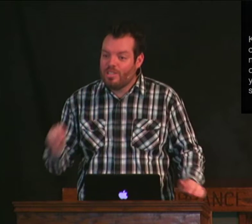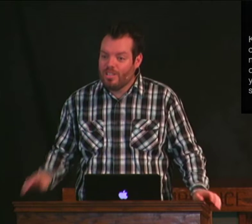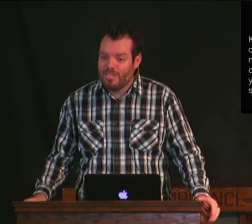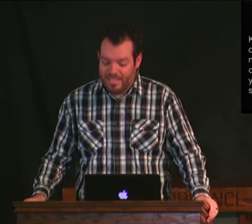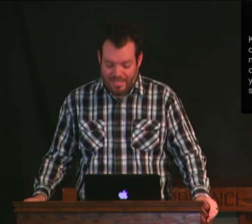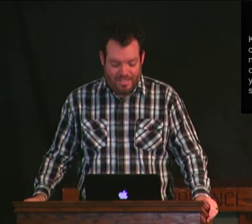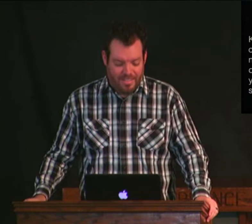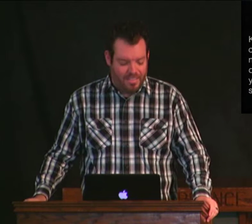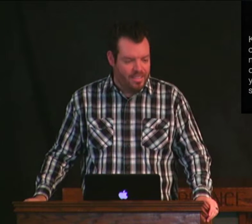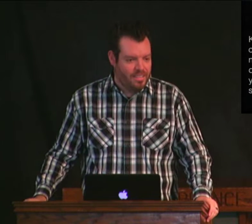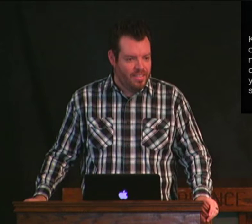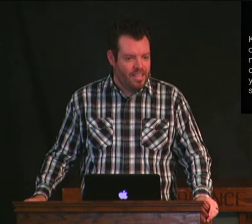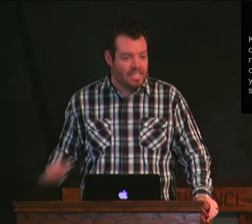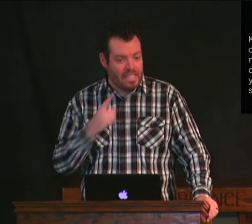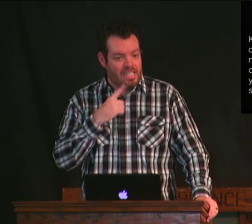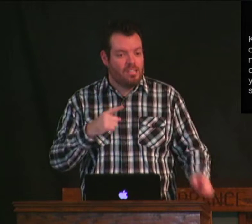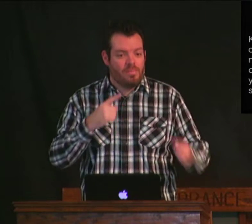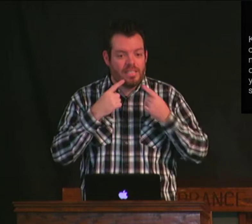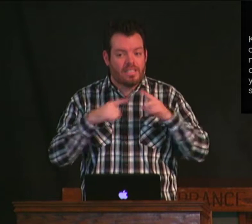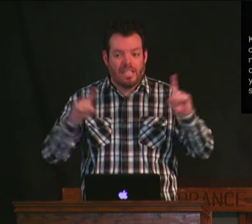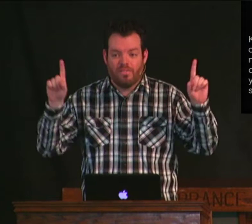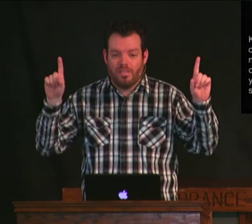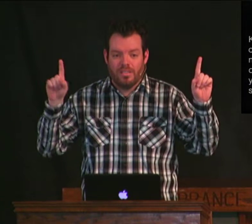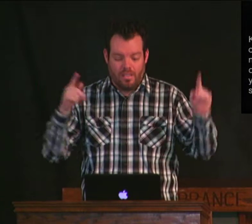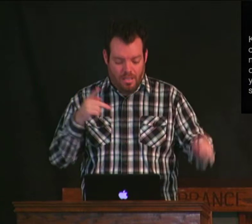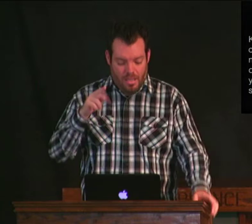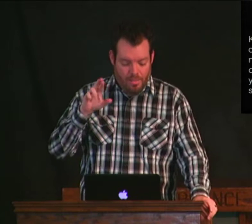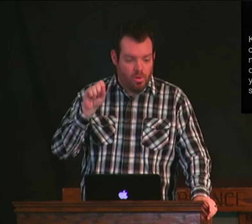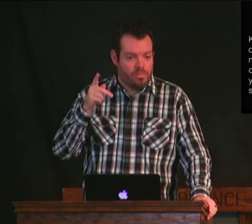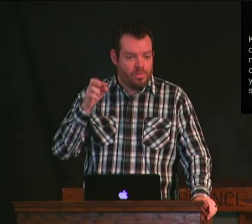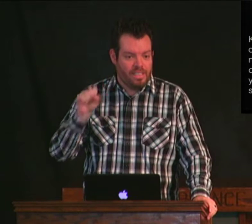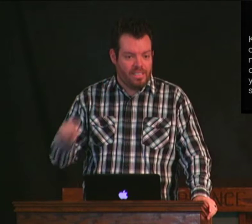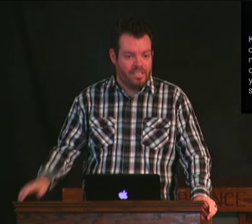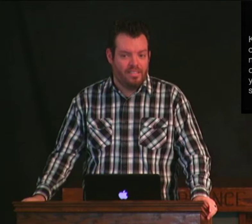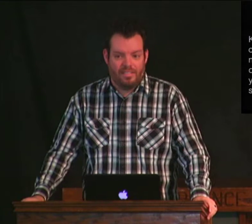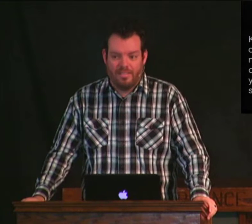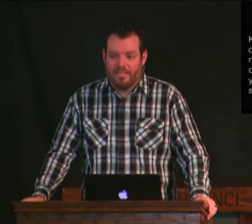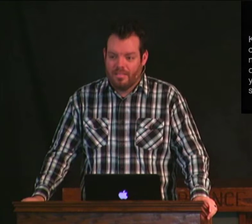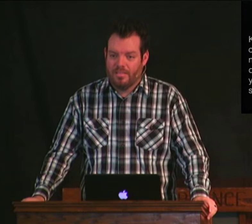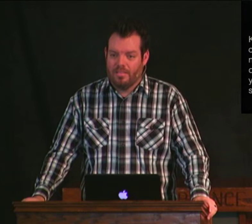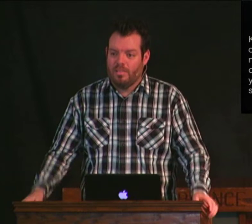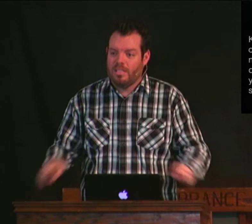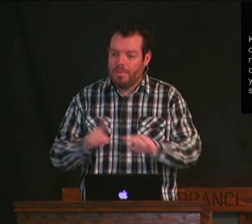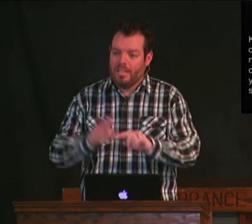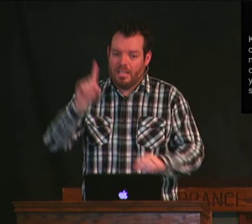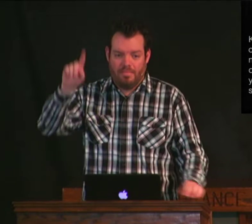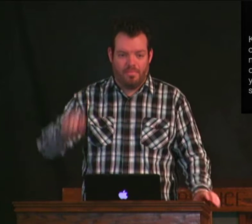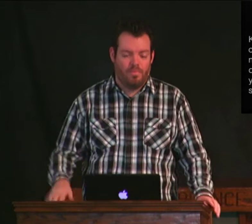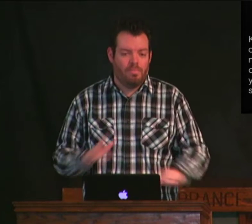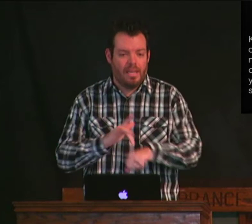do. And it says you'll be successful and prosperous. When you depend on him, when you